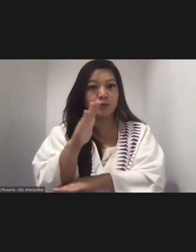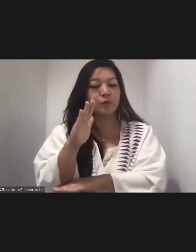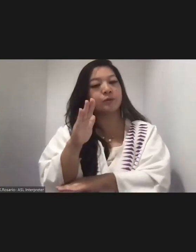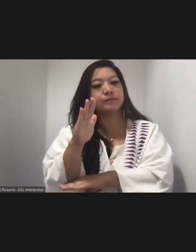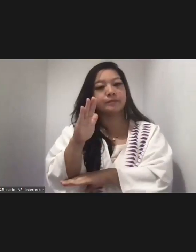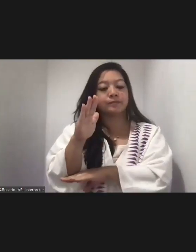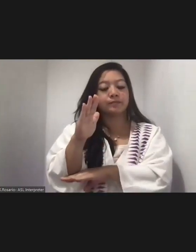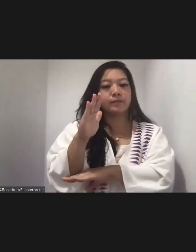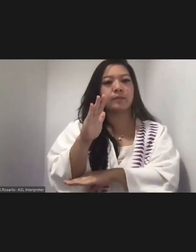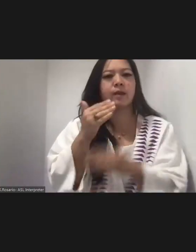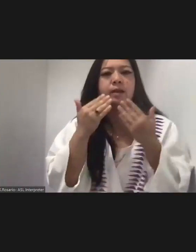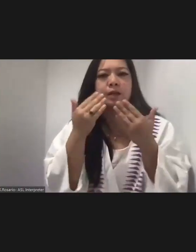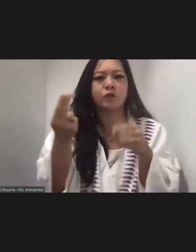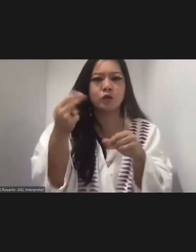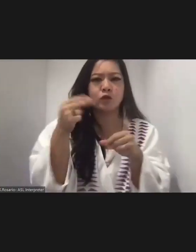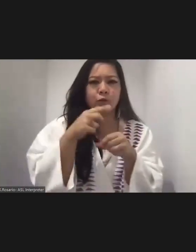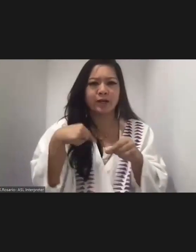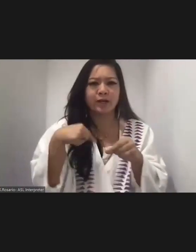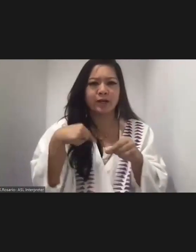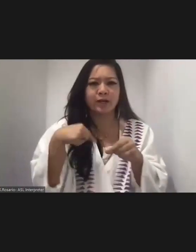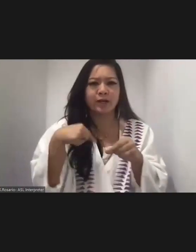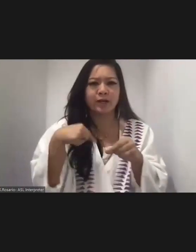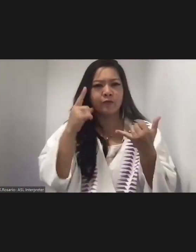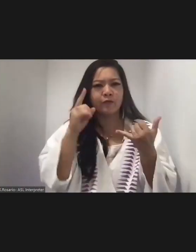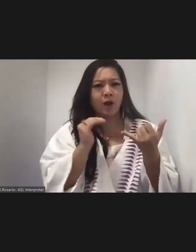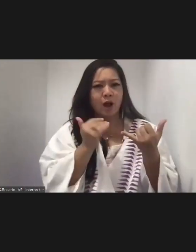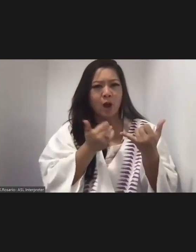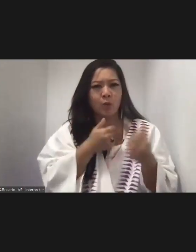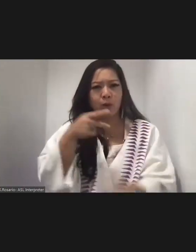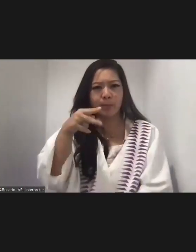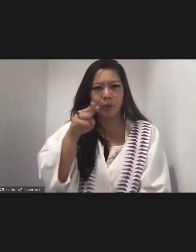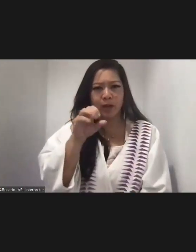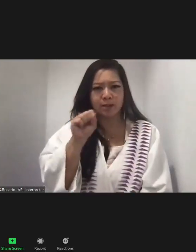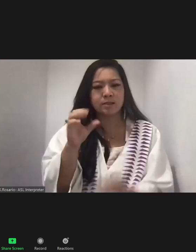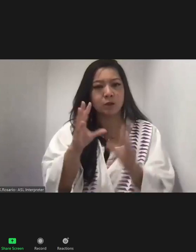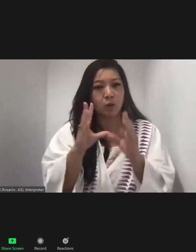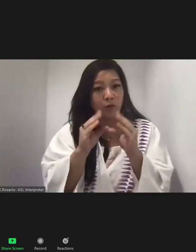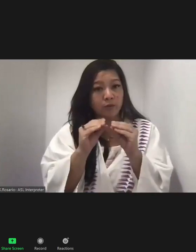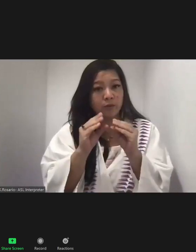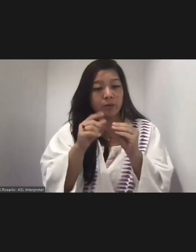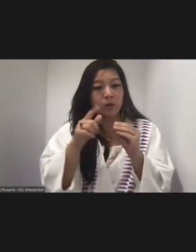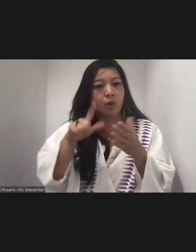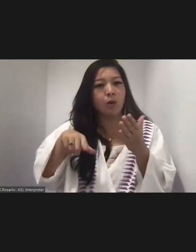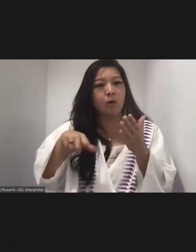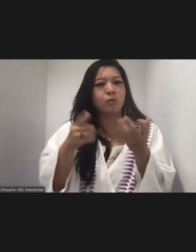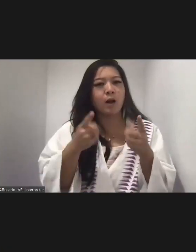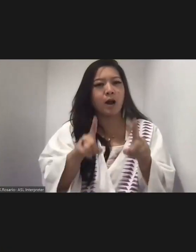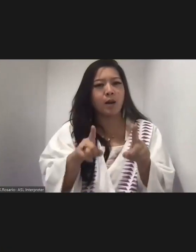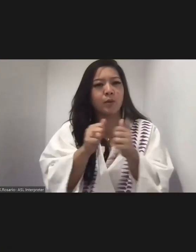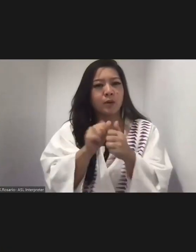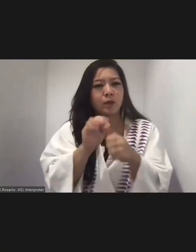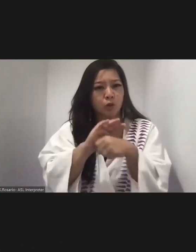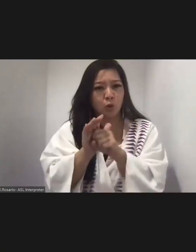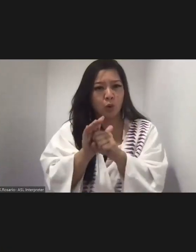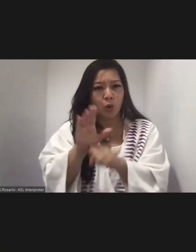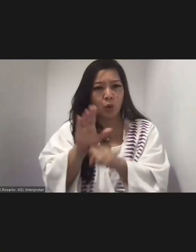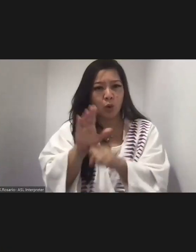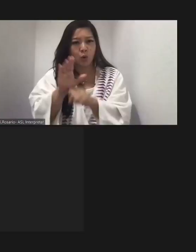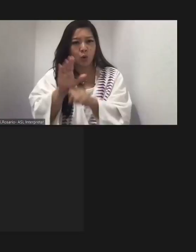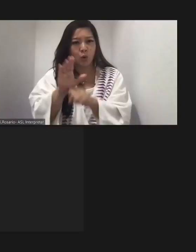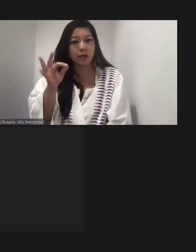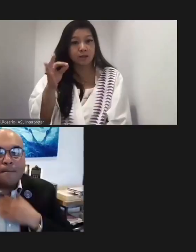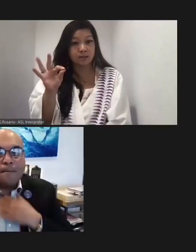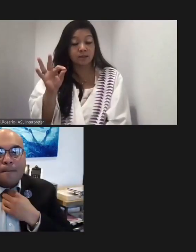Thank you for joining us today for our press conference on the latest COVID-19 cases. I'd like to introduce